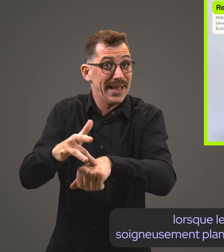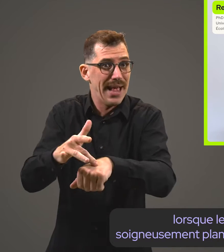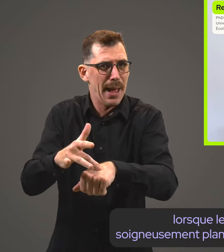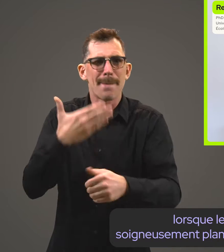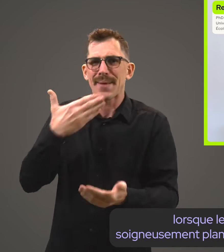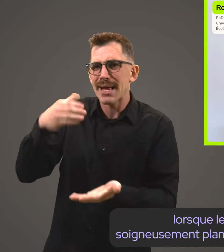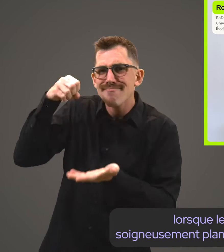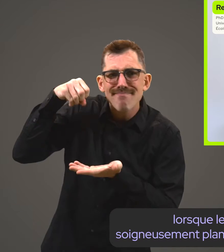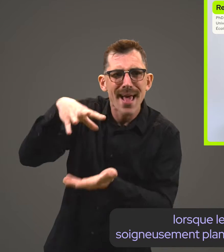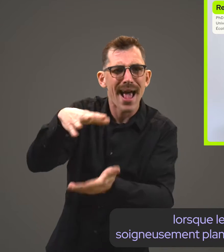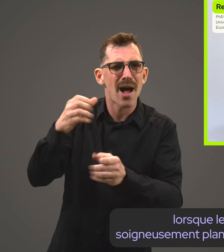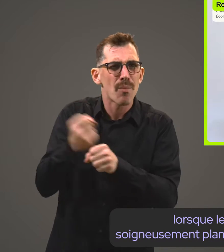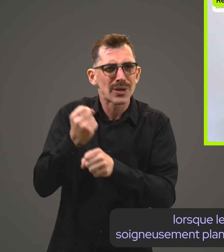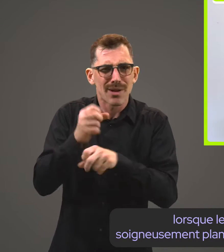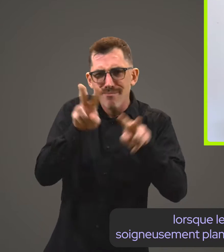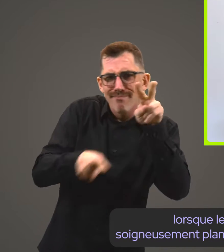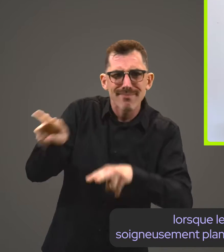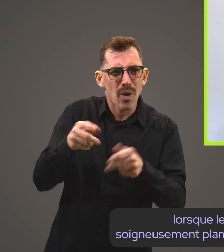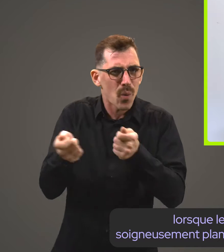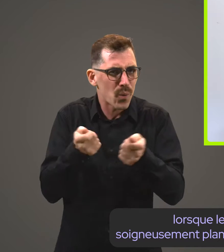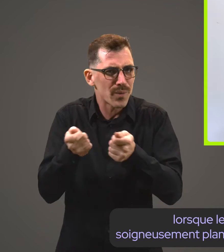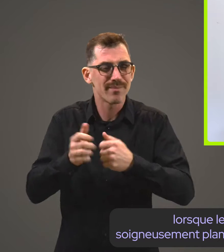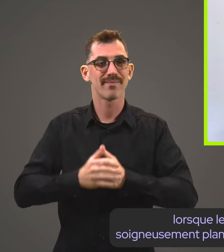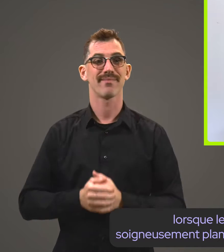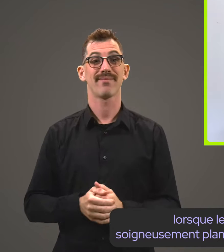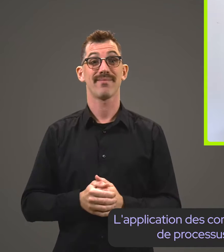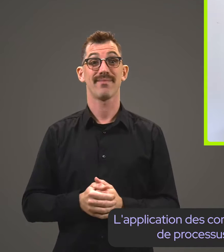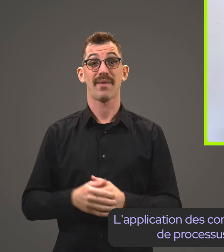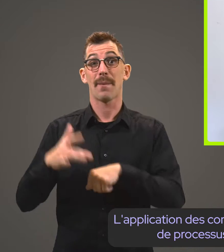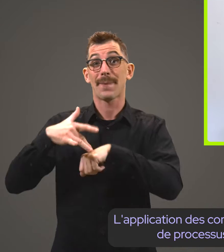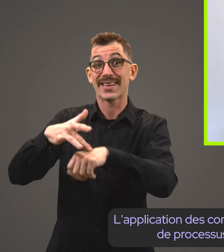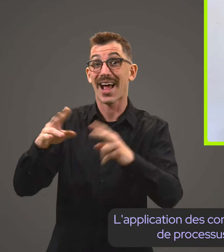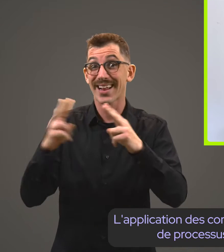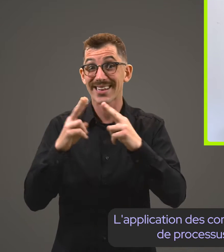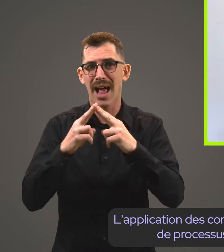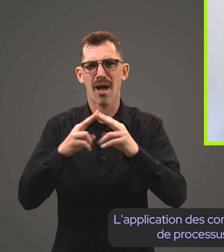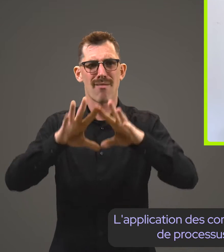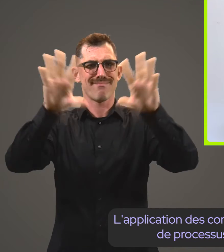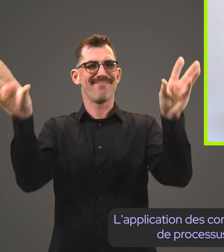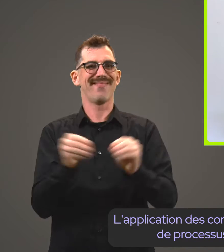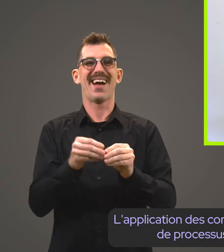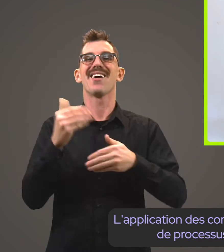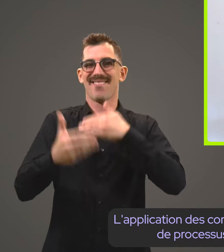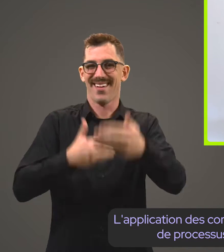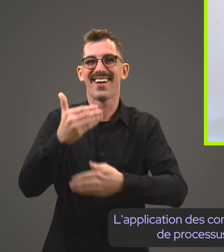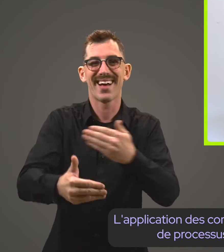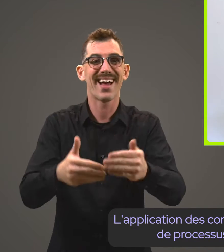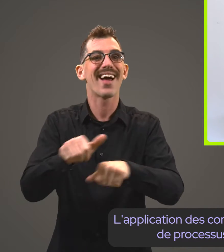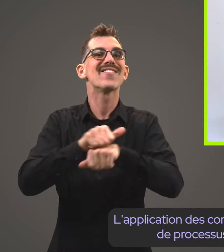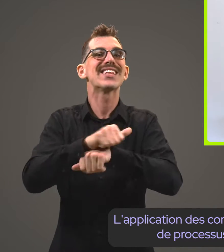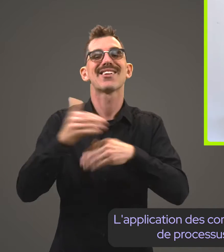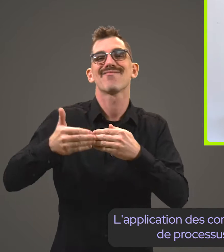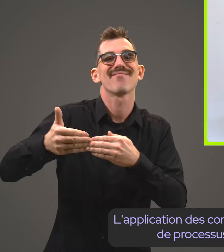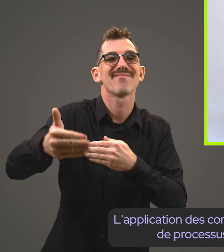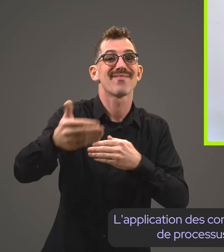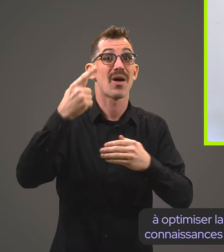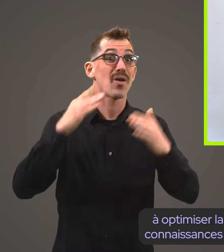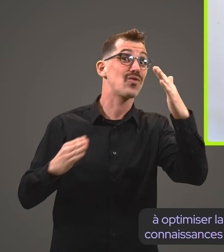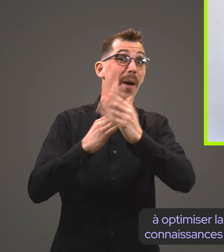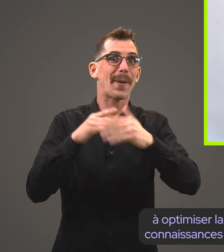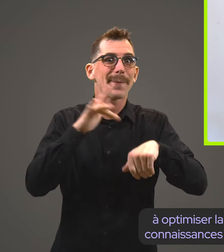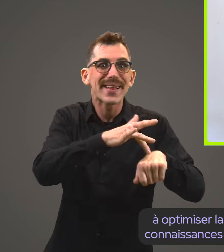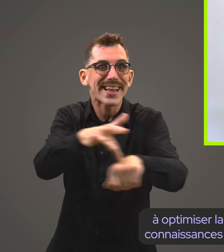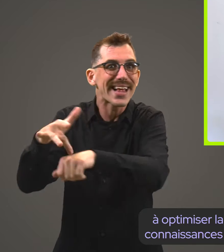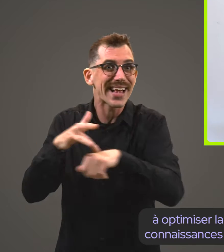planned, executed, and monitored. Knowledge translation is a set of processes and activities aimed